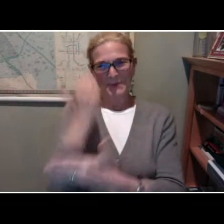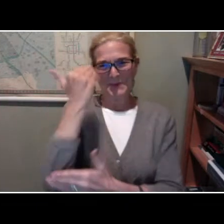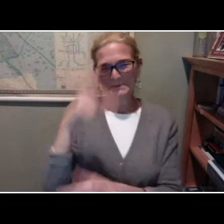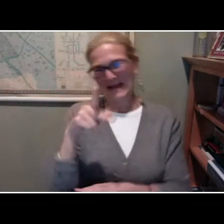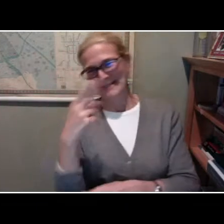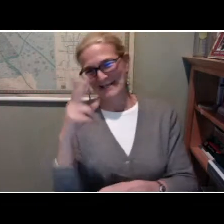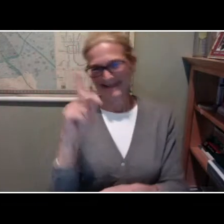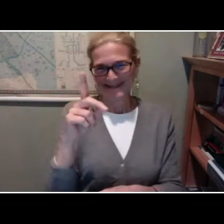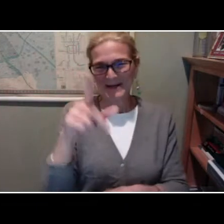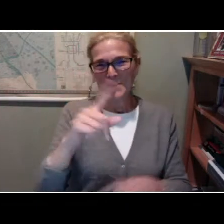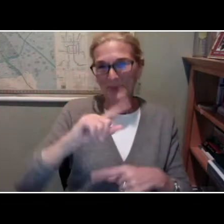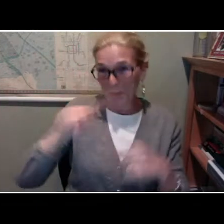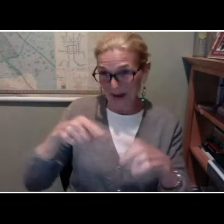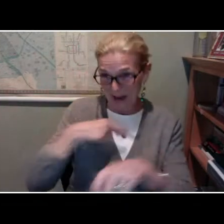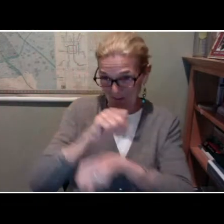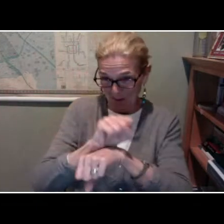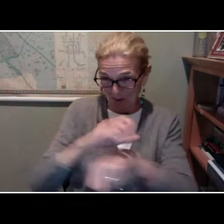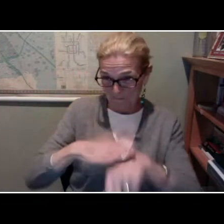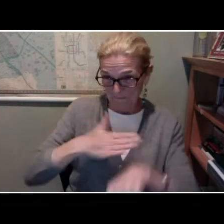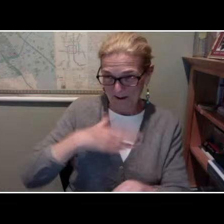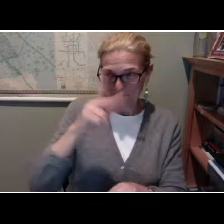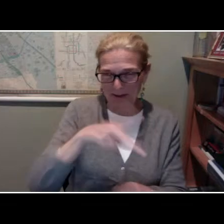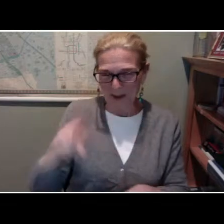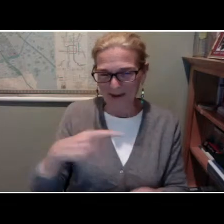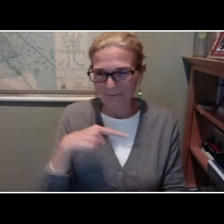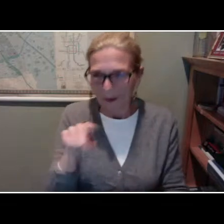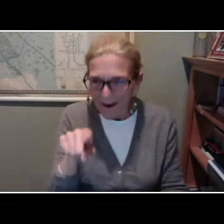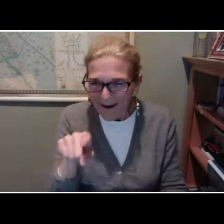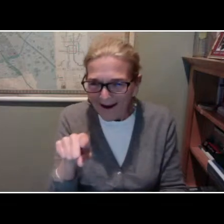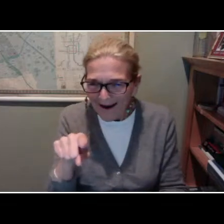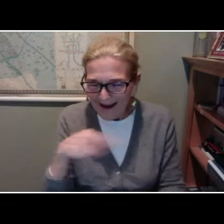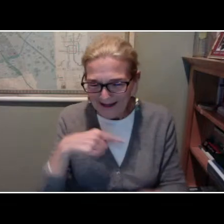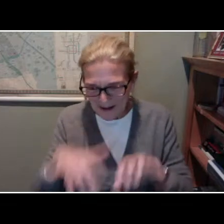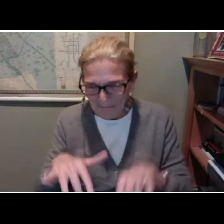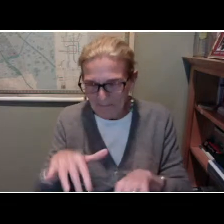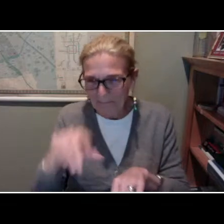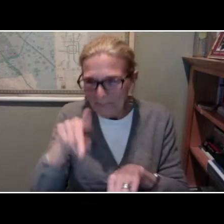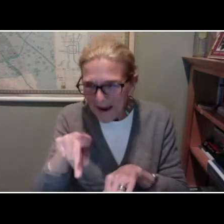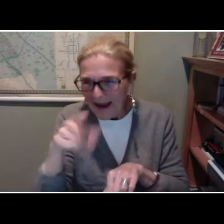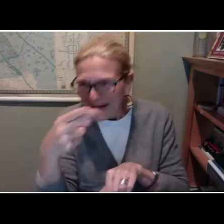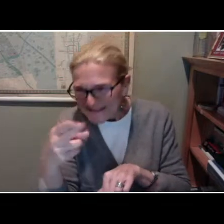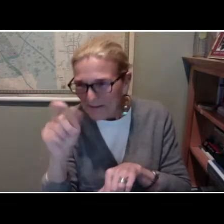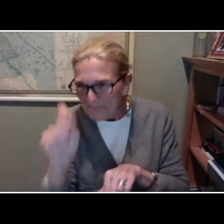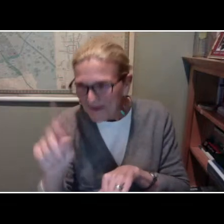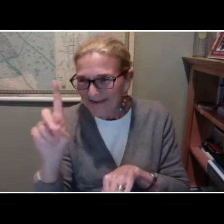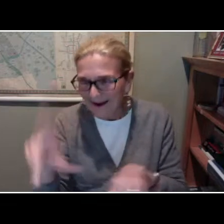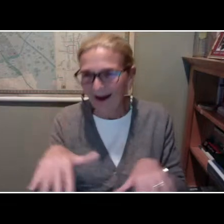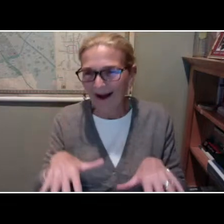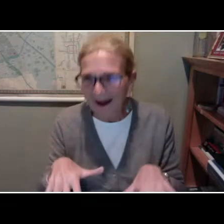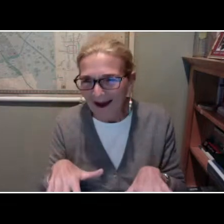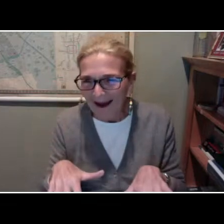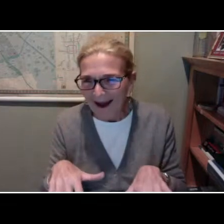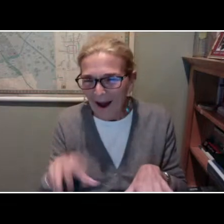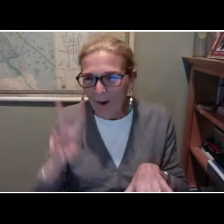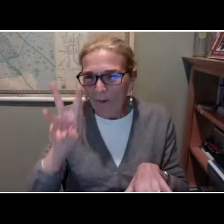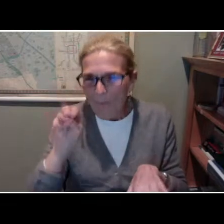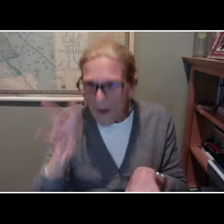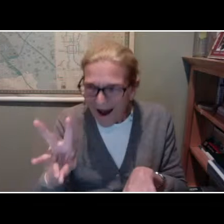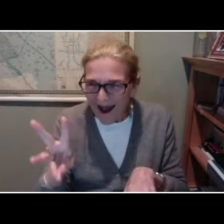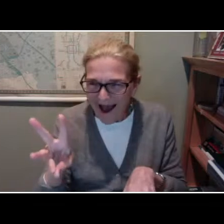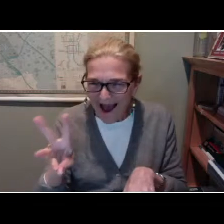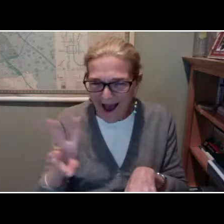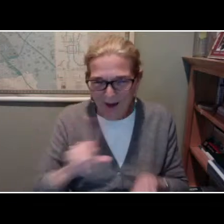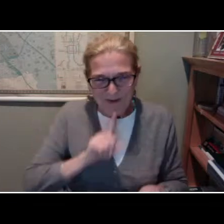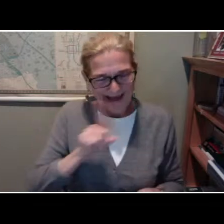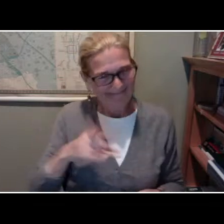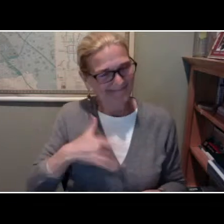I'm newly Dr. Hatrak because I just got my PhD 2 weeks ago. But when I was working on my PowerPoint, I, had to type